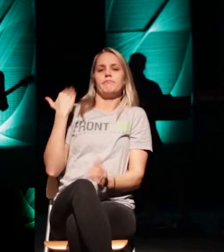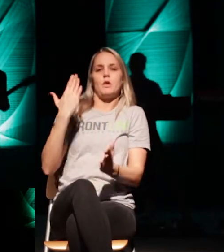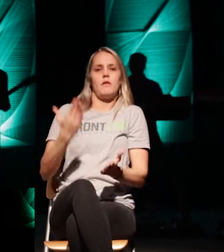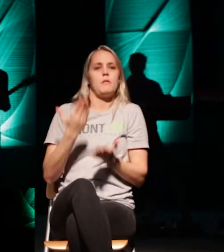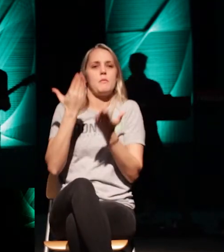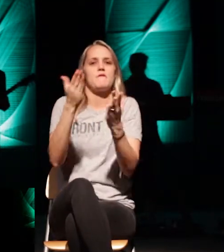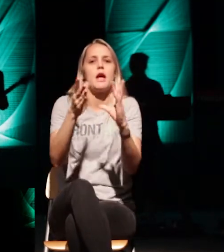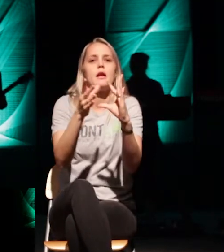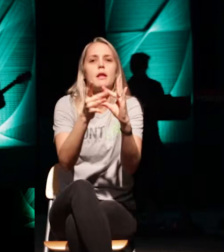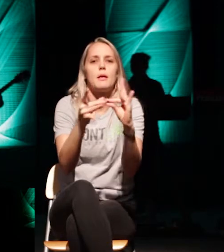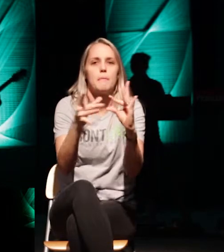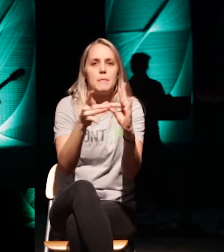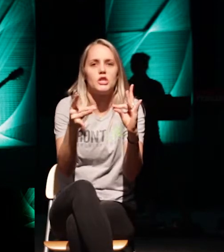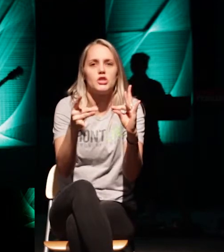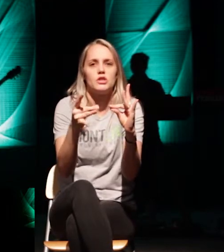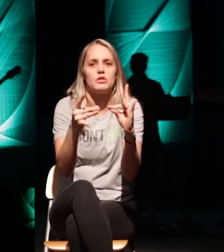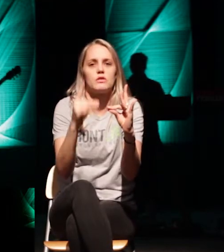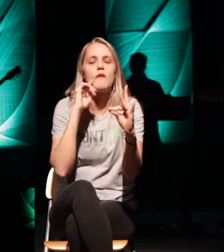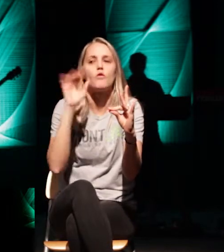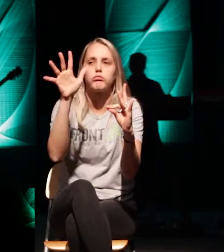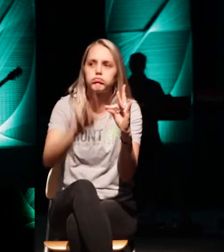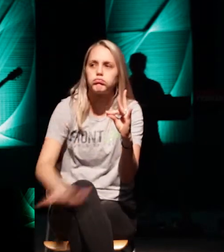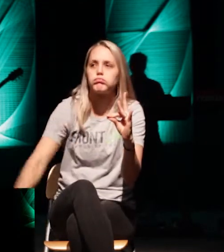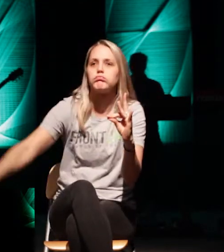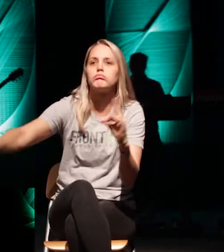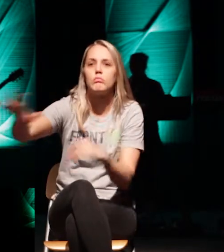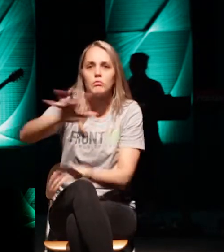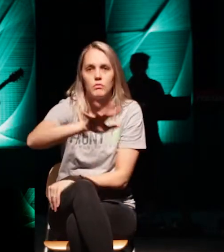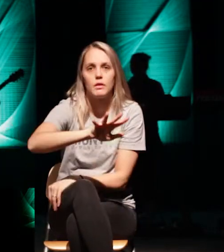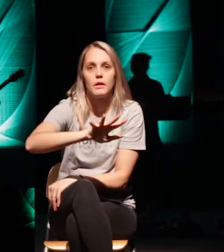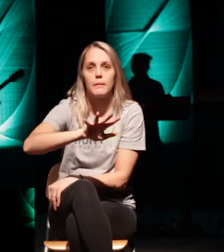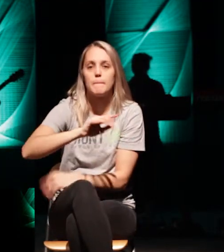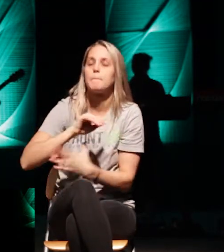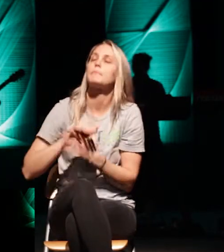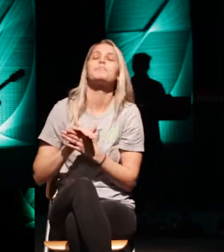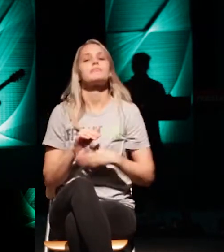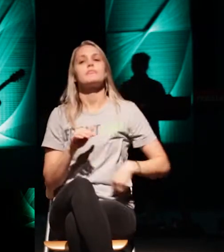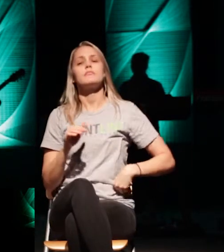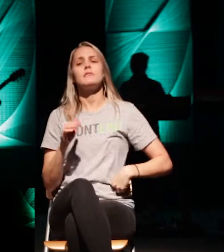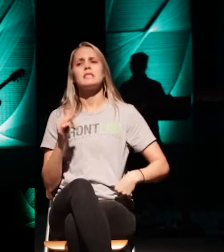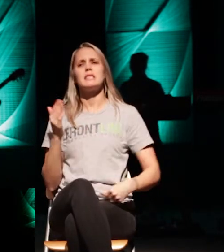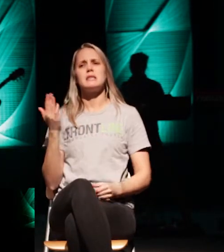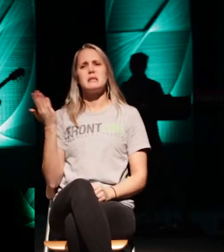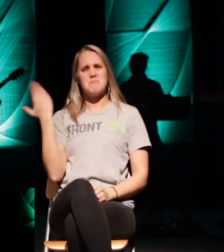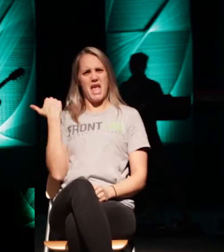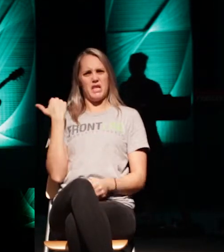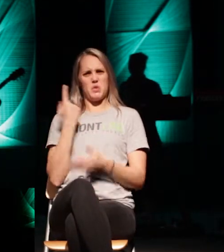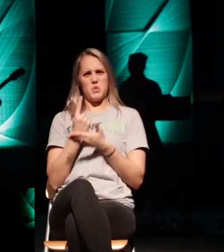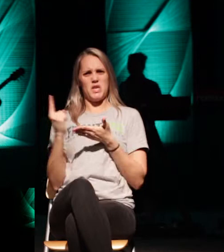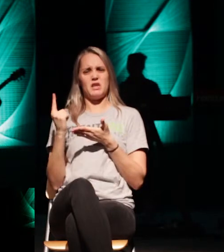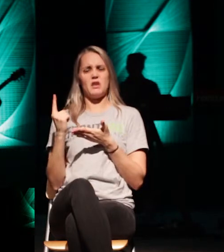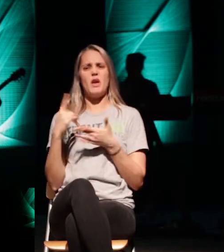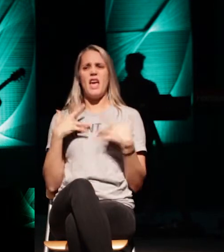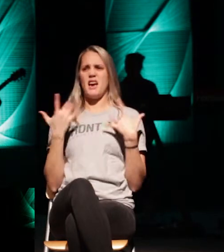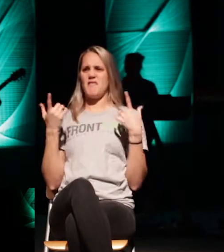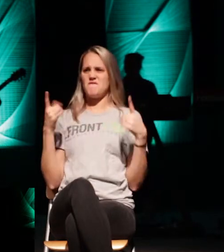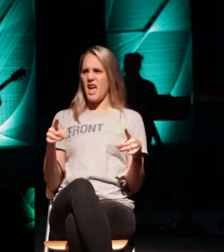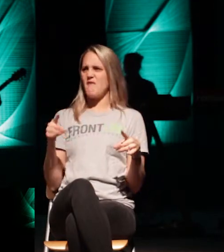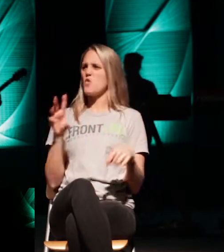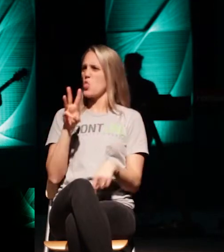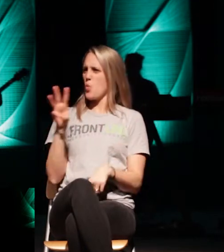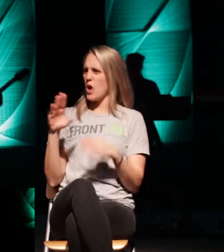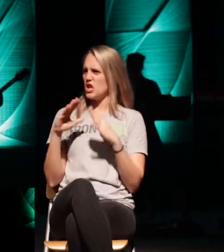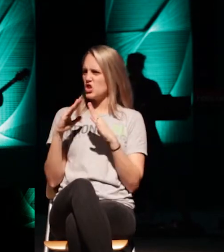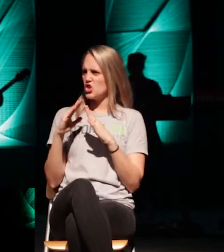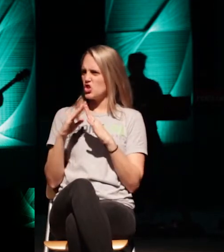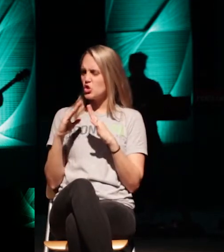world around us. We had an event this past week just for like the Wesleyan Church and being a part